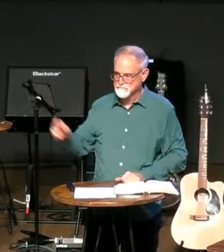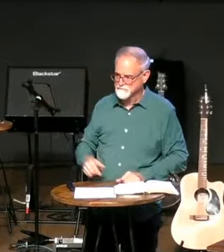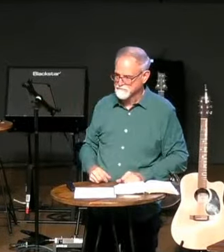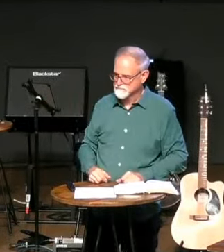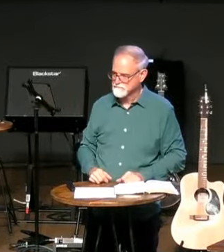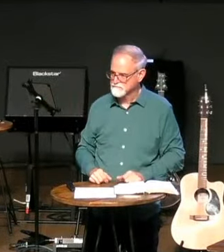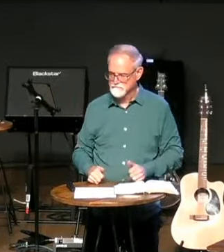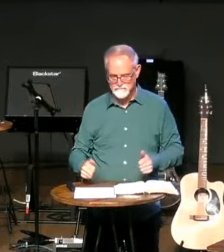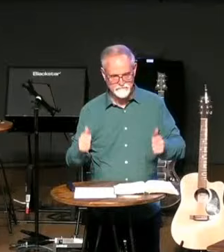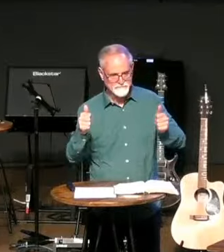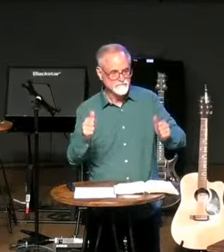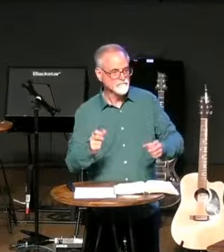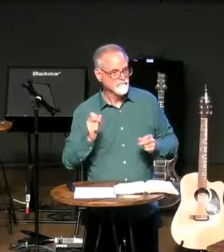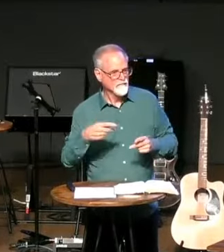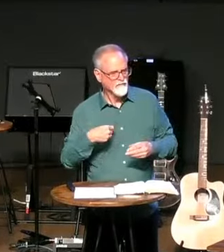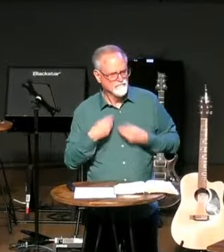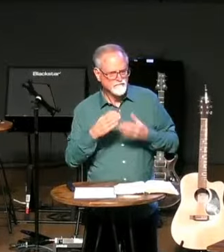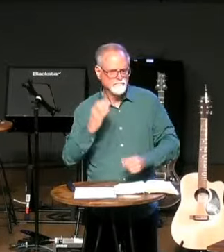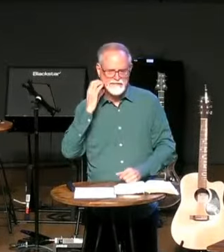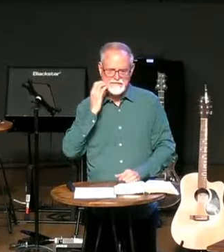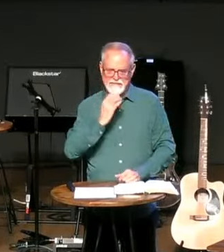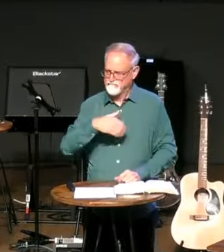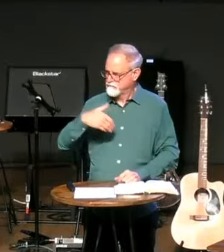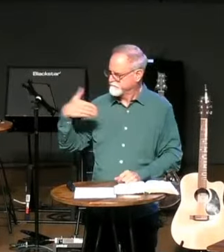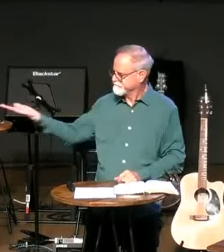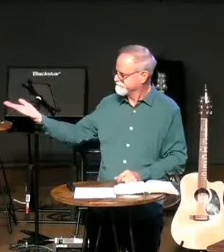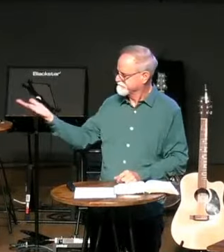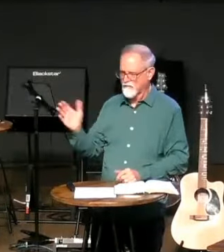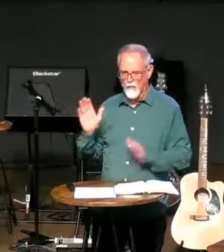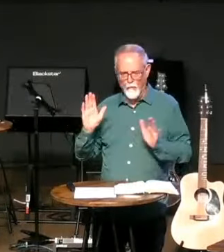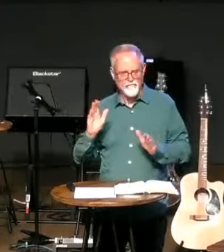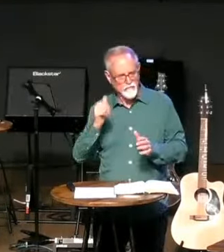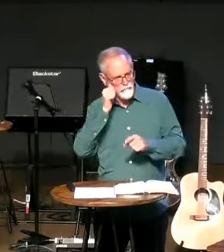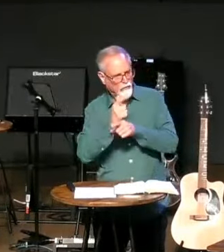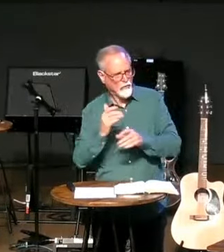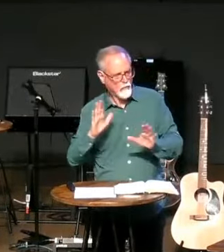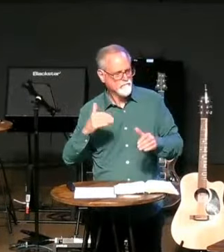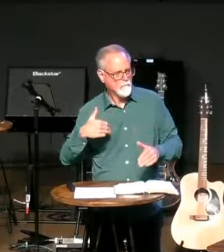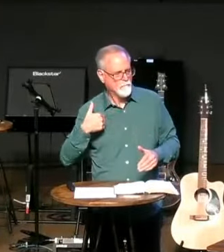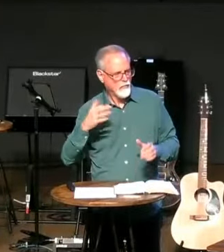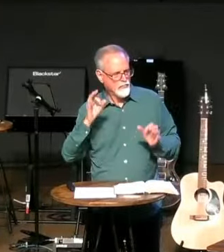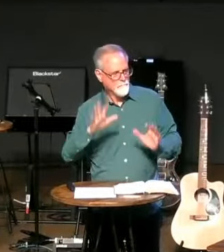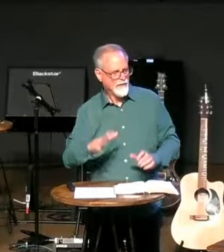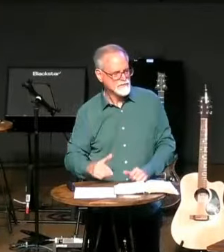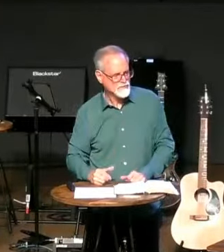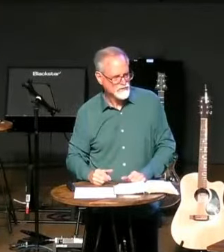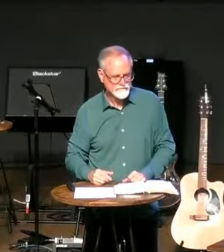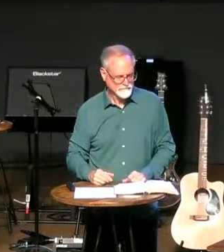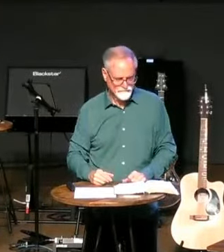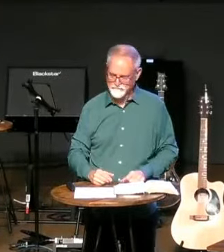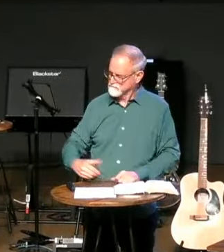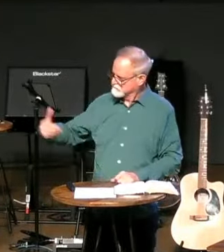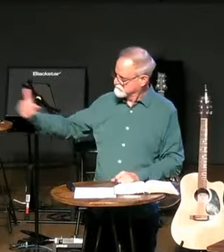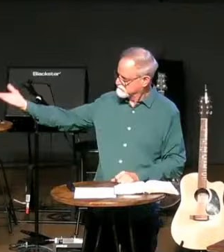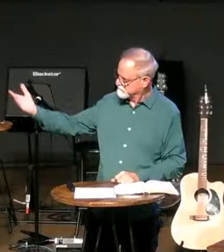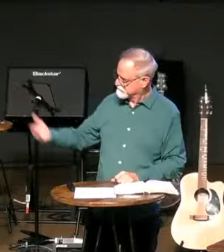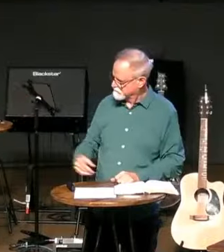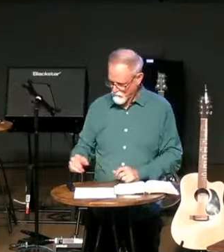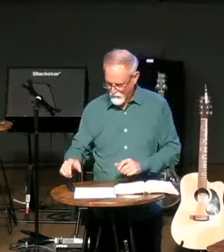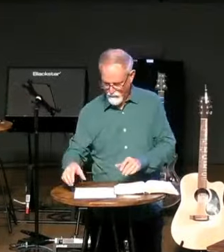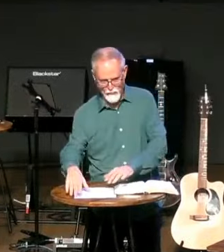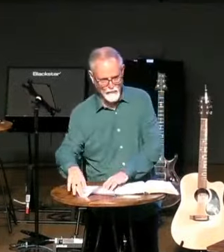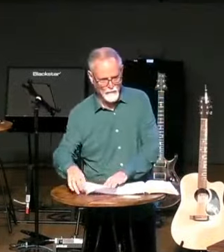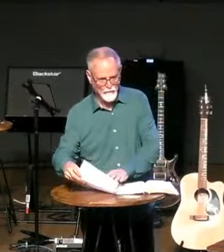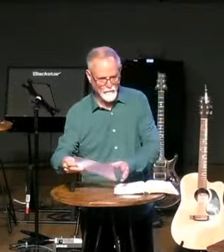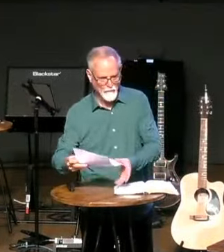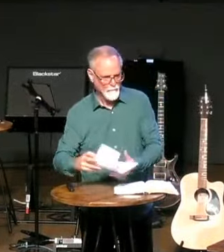believe Him? All right. So I'm going to pass the rest of the chapter over to my brother in Christ, my